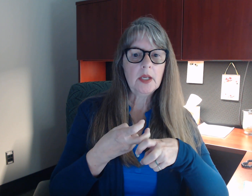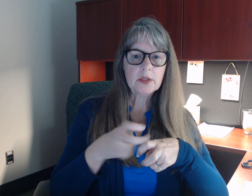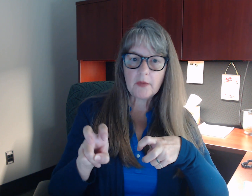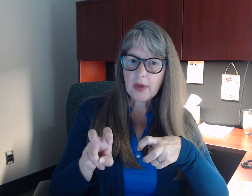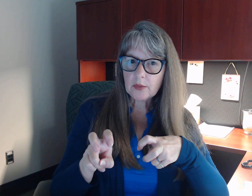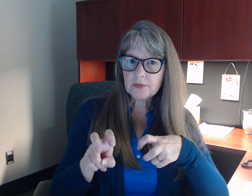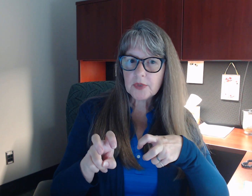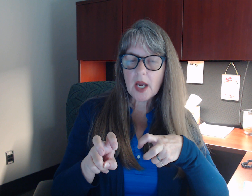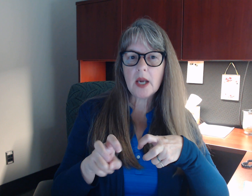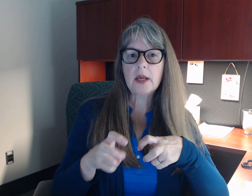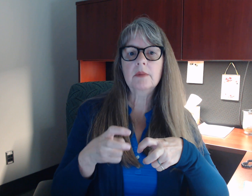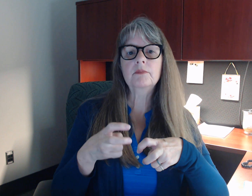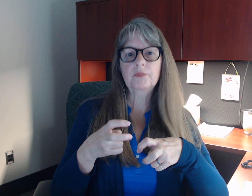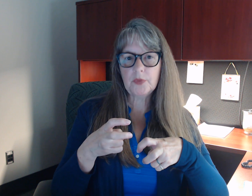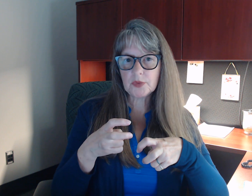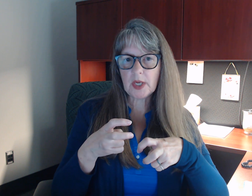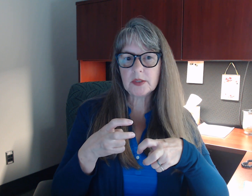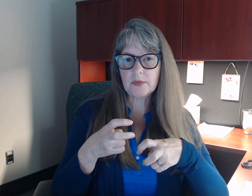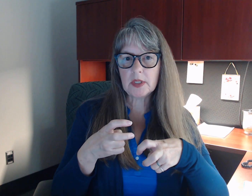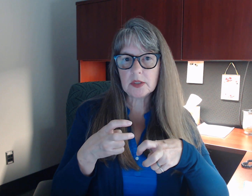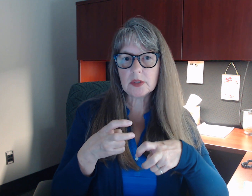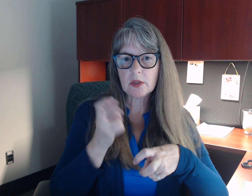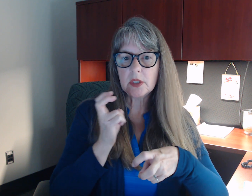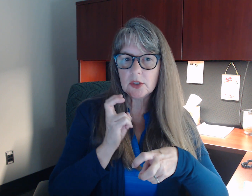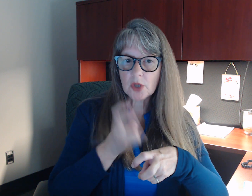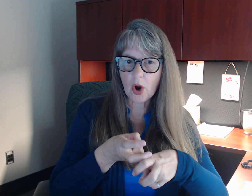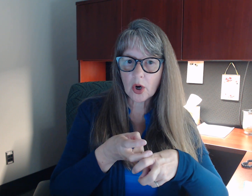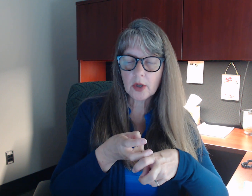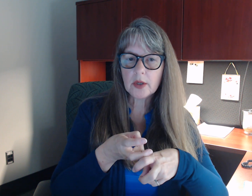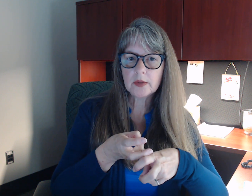I've had a rough time. Those kinds of things. It's hard.